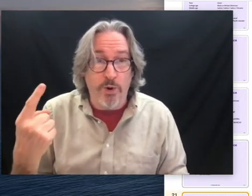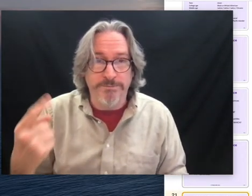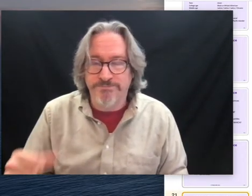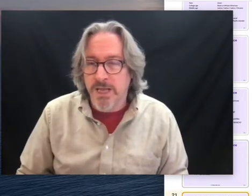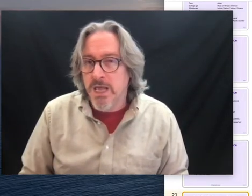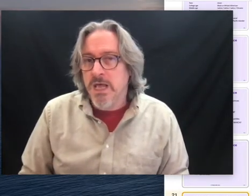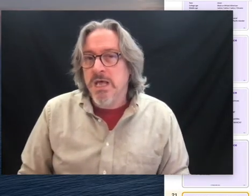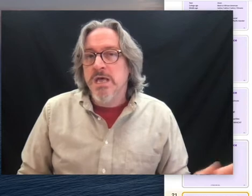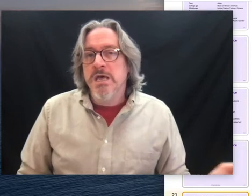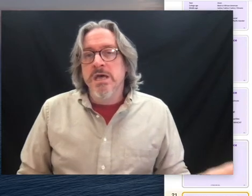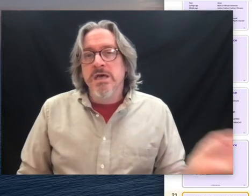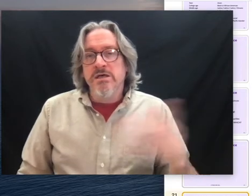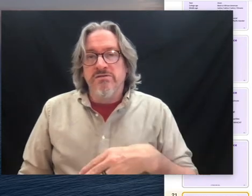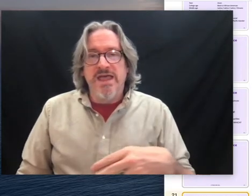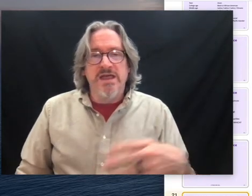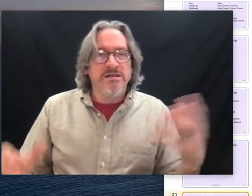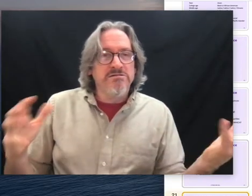on one.